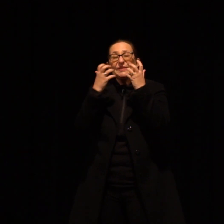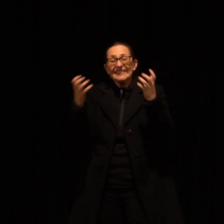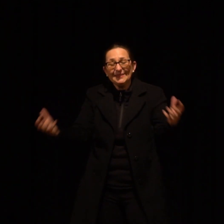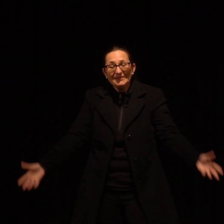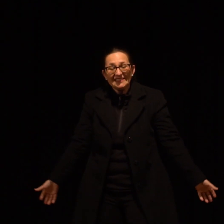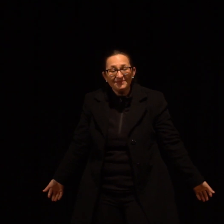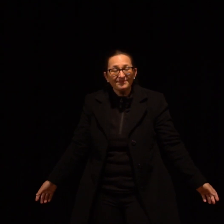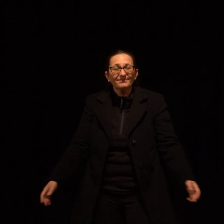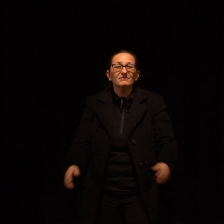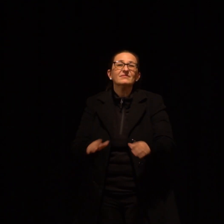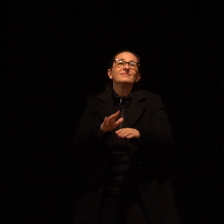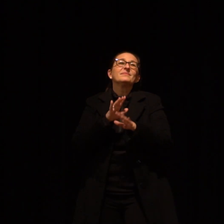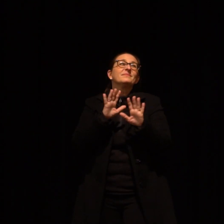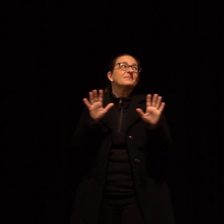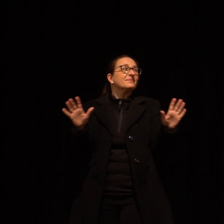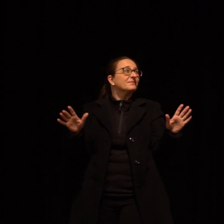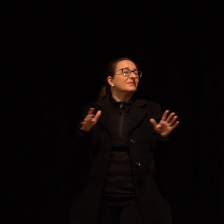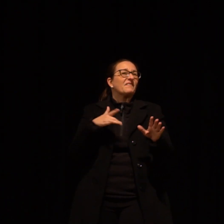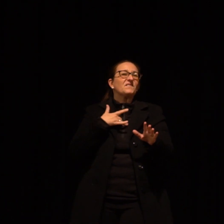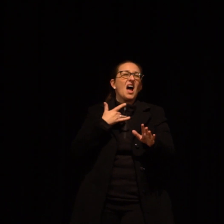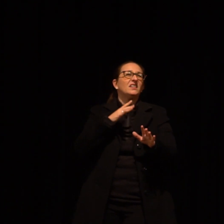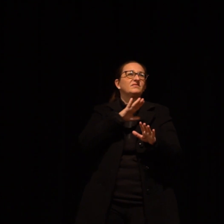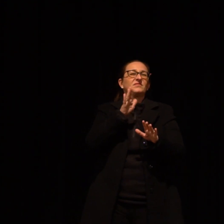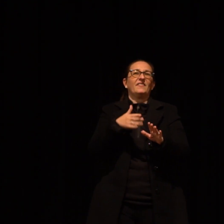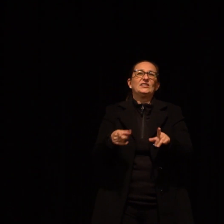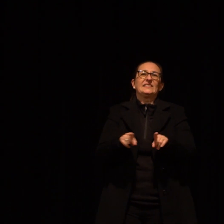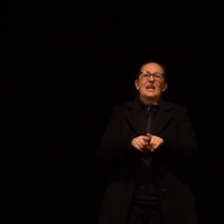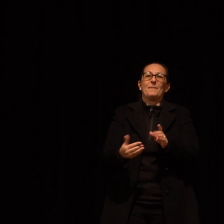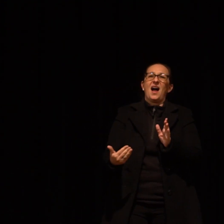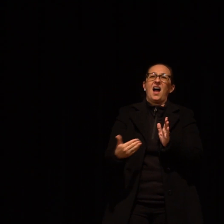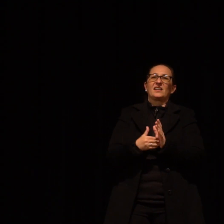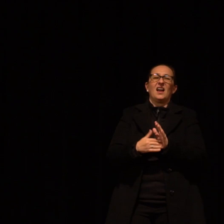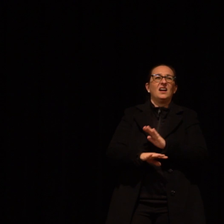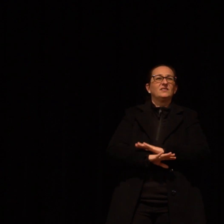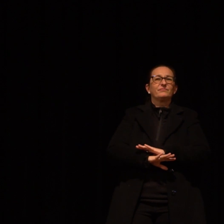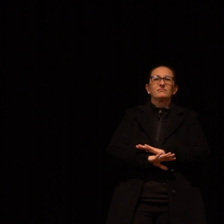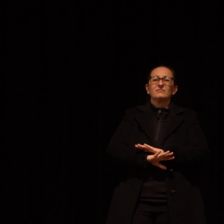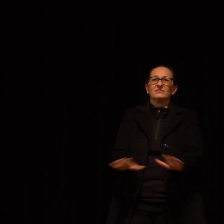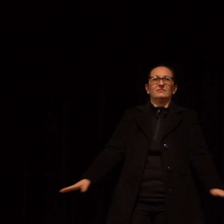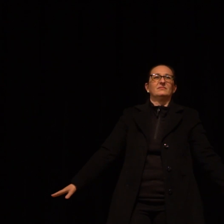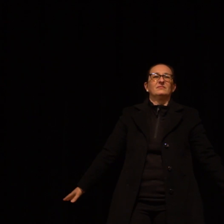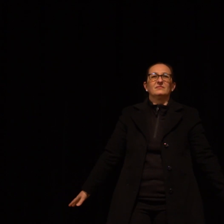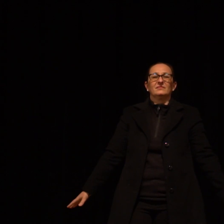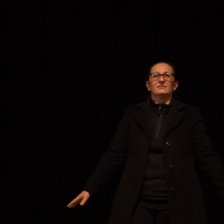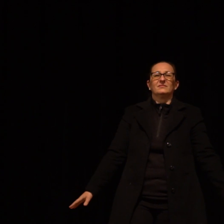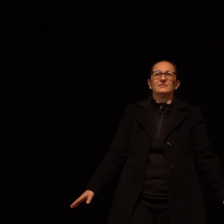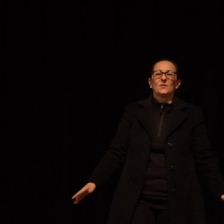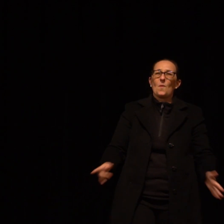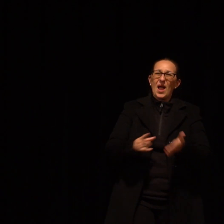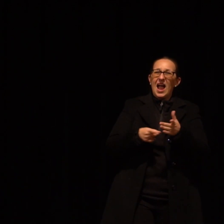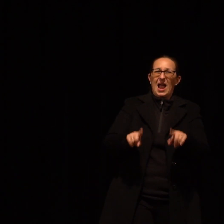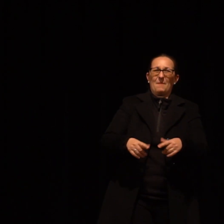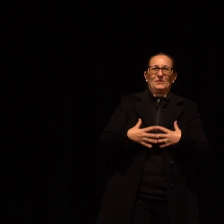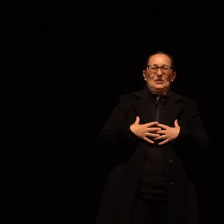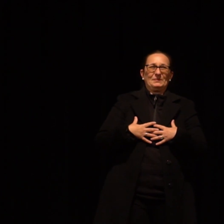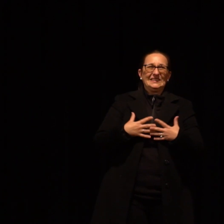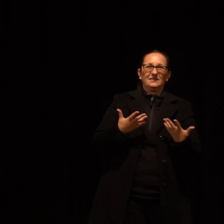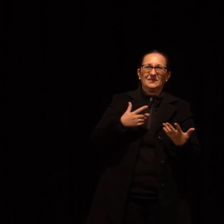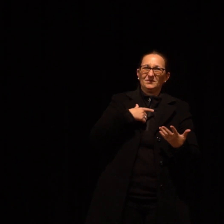I screamed. I felt I would never be the same again.